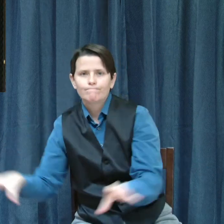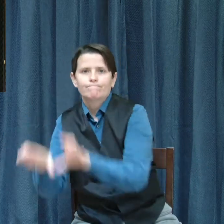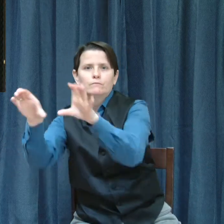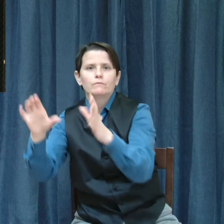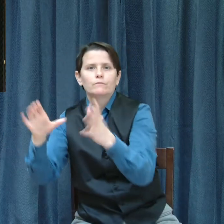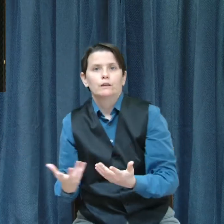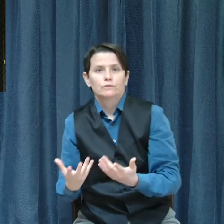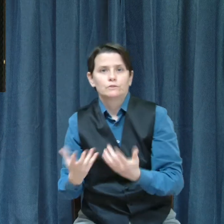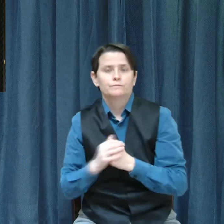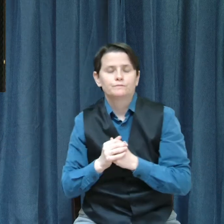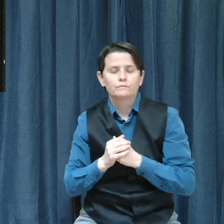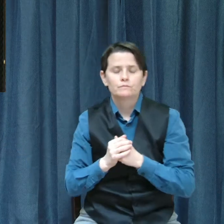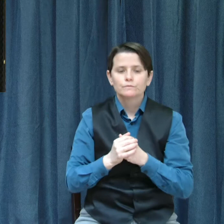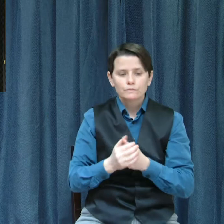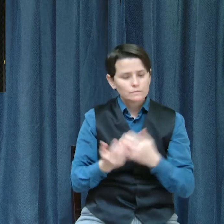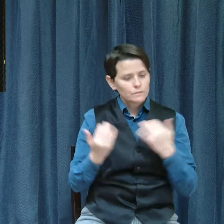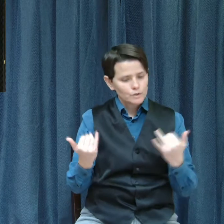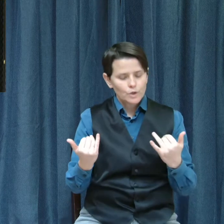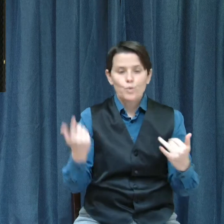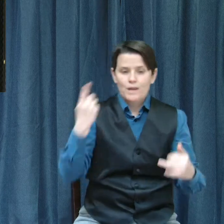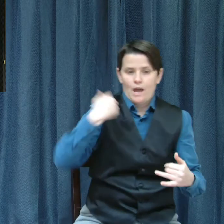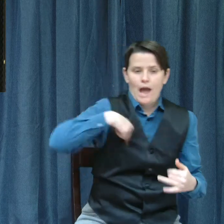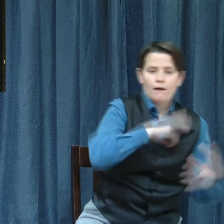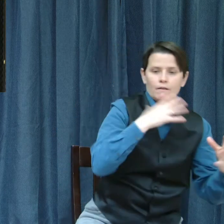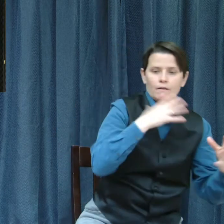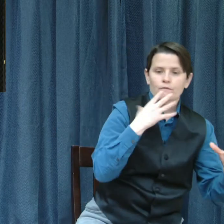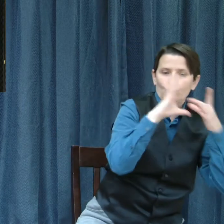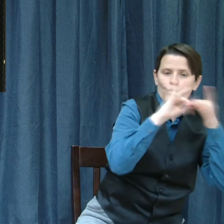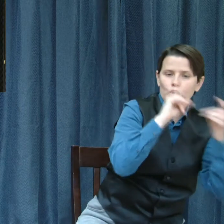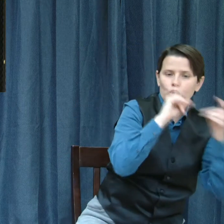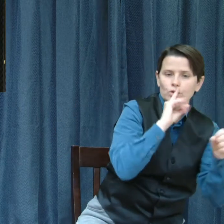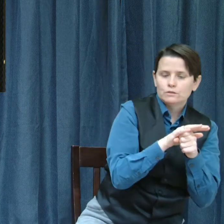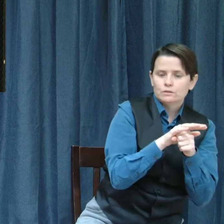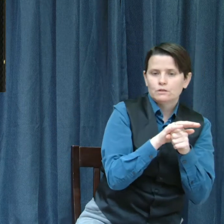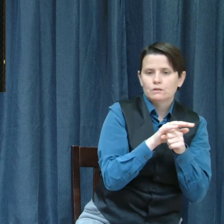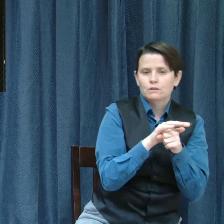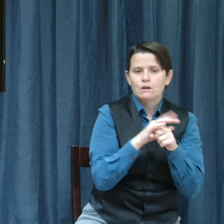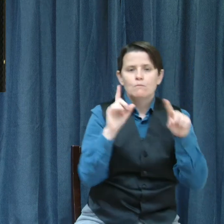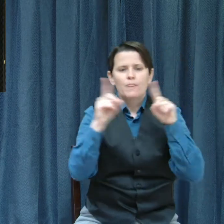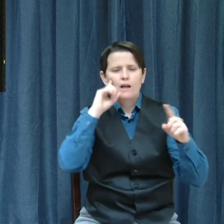up. That dissonance, I already forgot the word, that